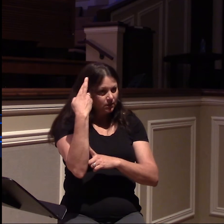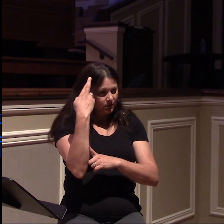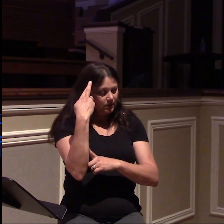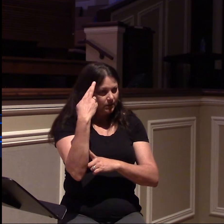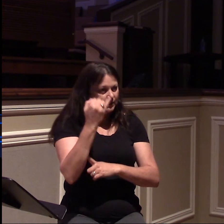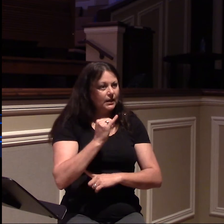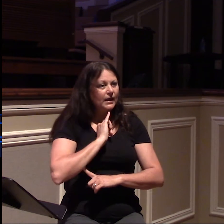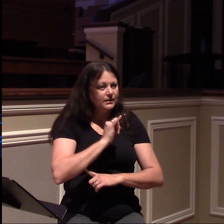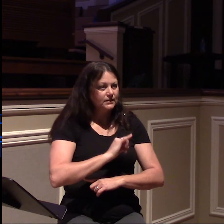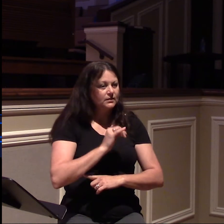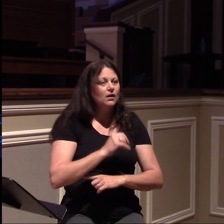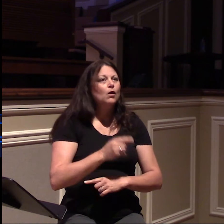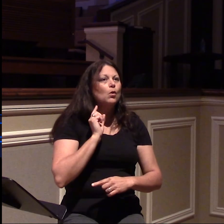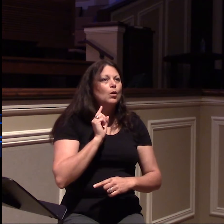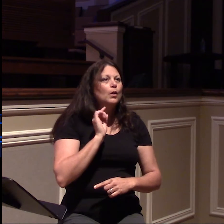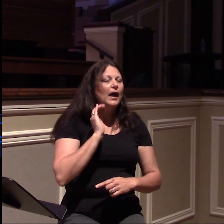made.